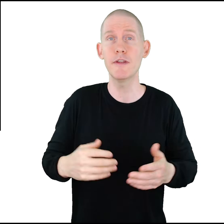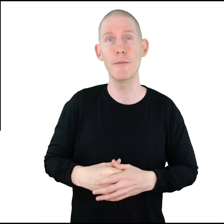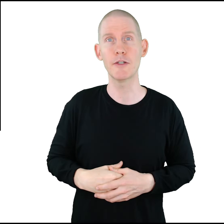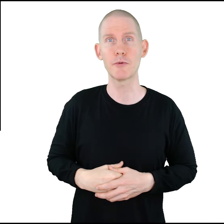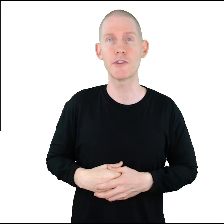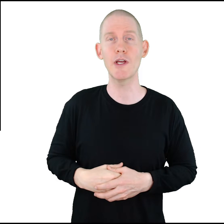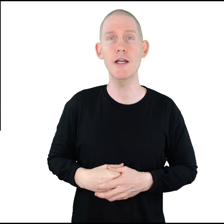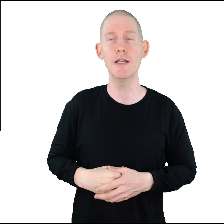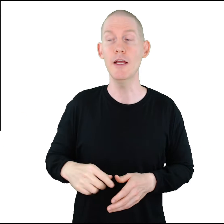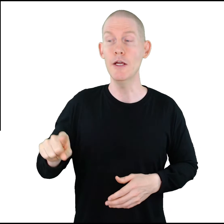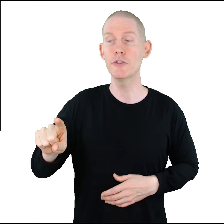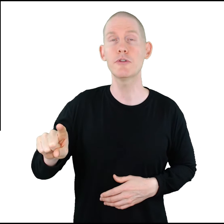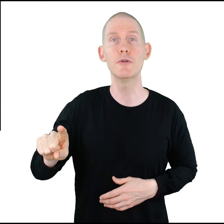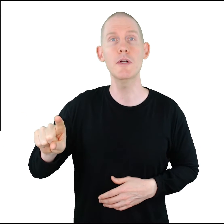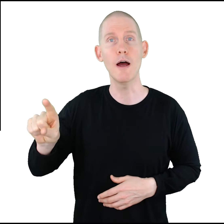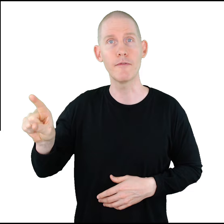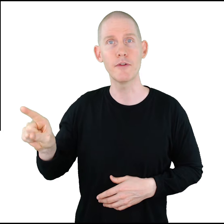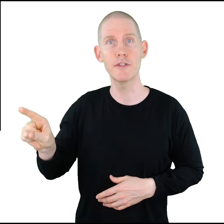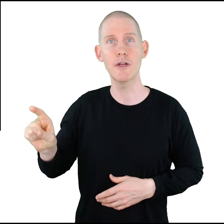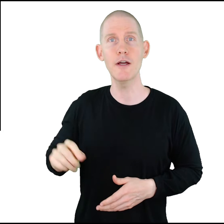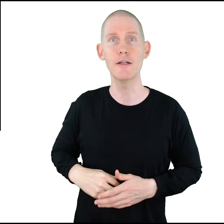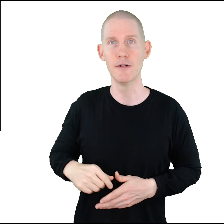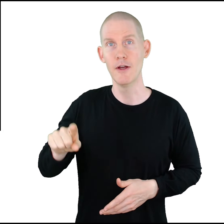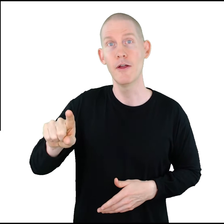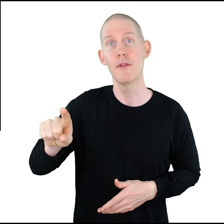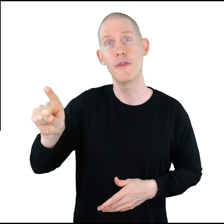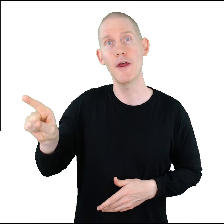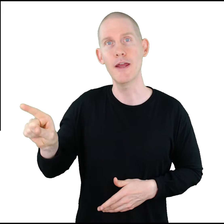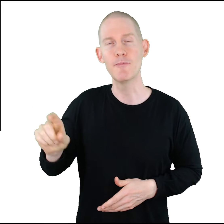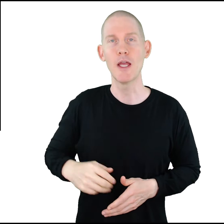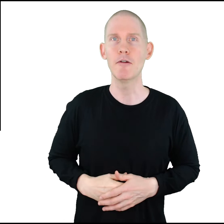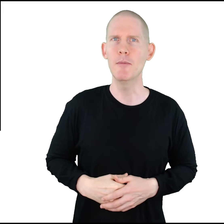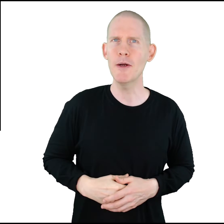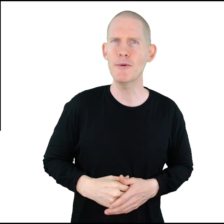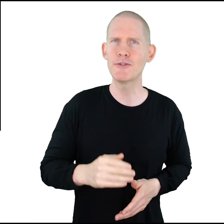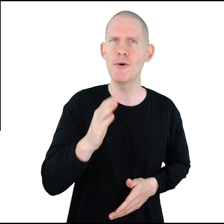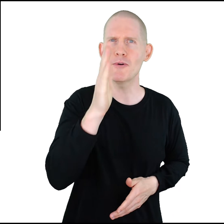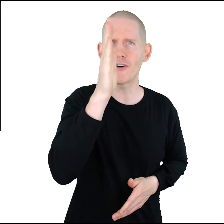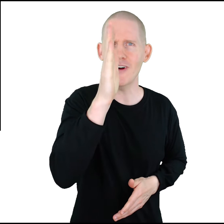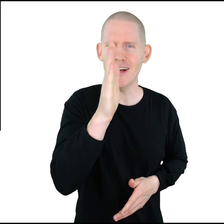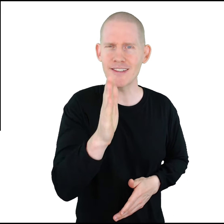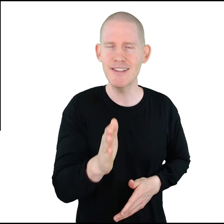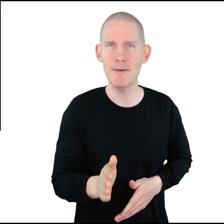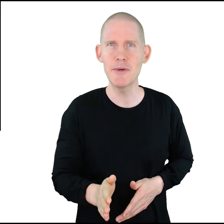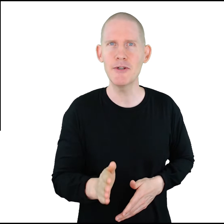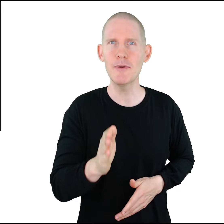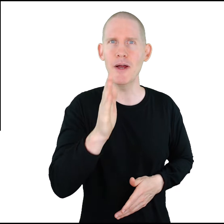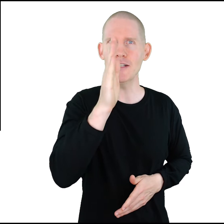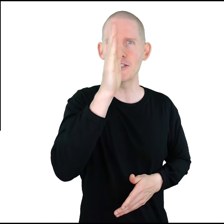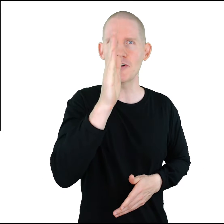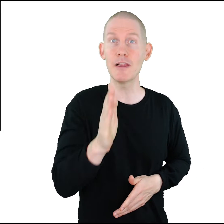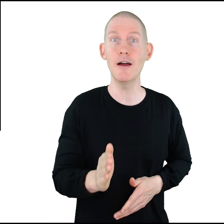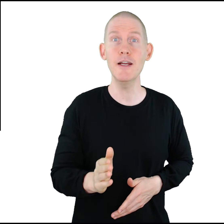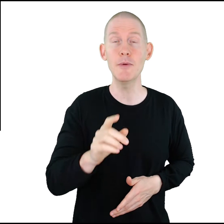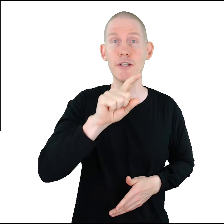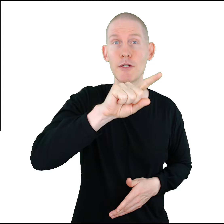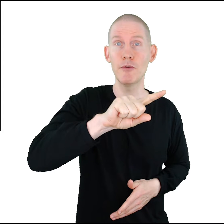them as we're signing, just do it off to the side. They. And remember, don't cross that middle imaginary line, because if you